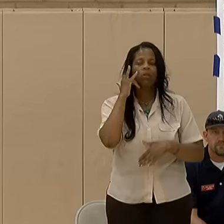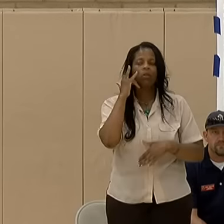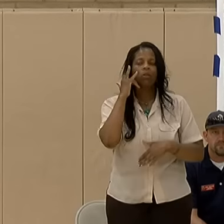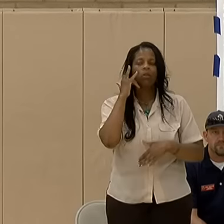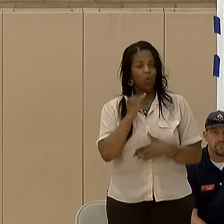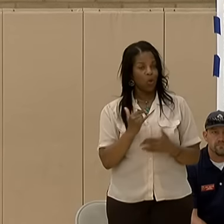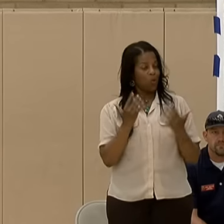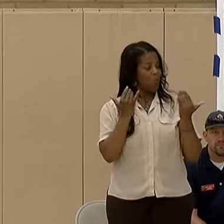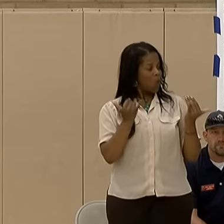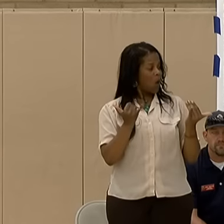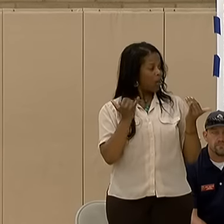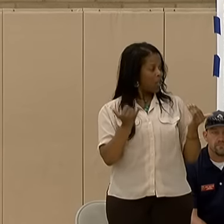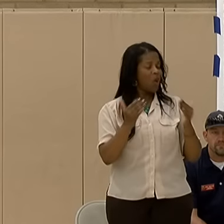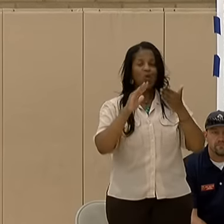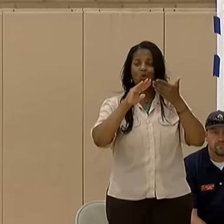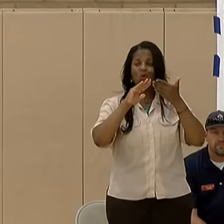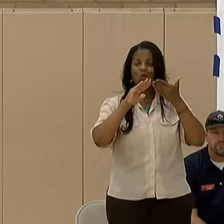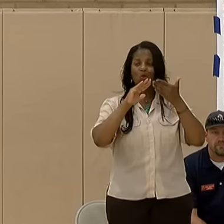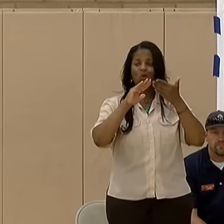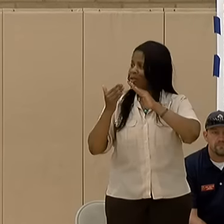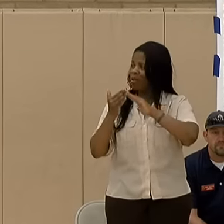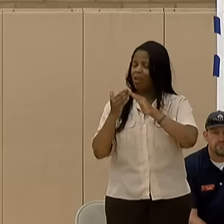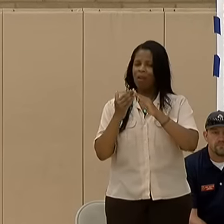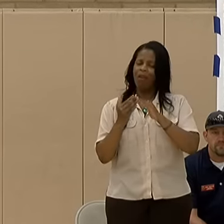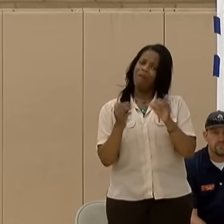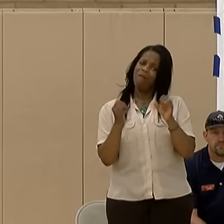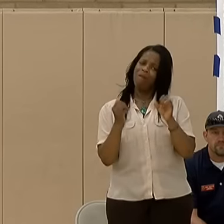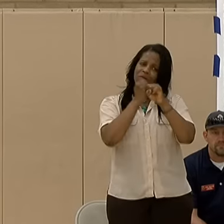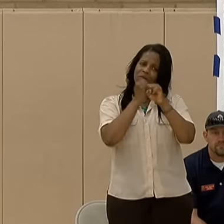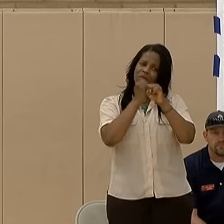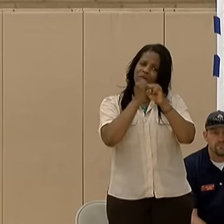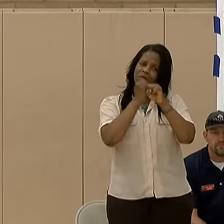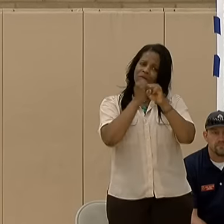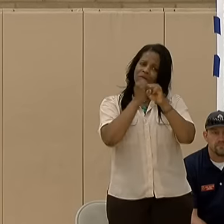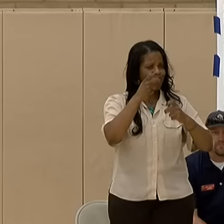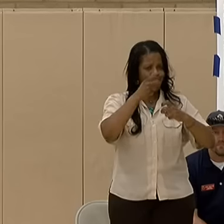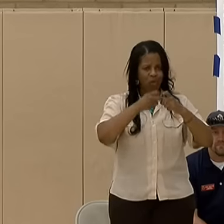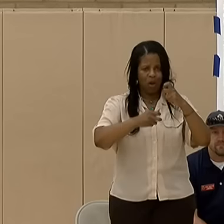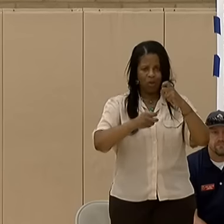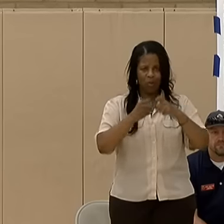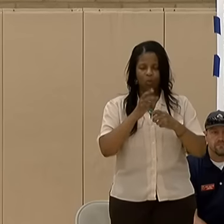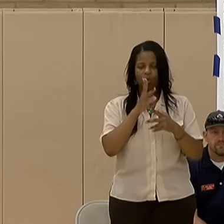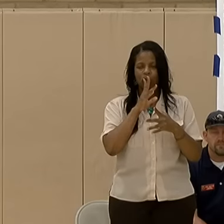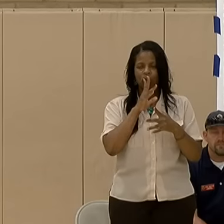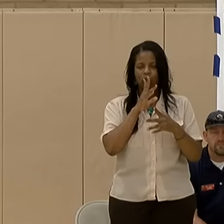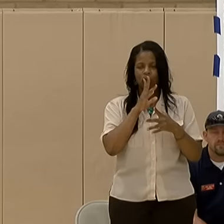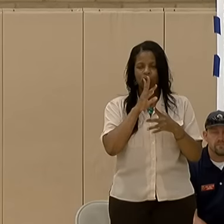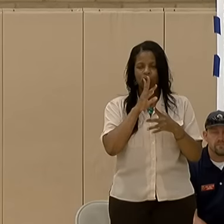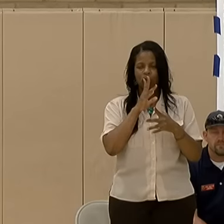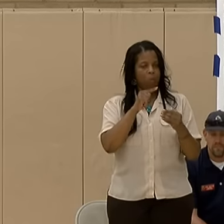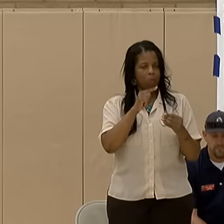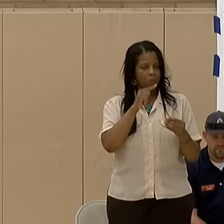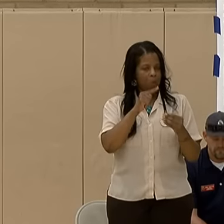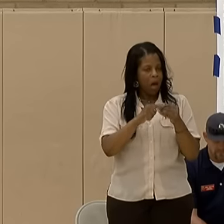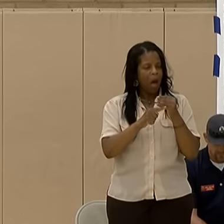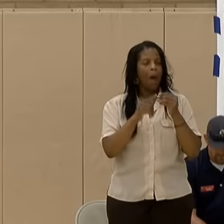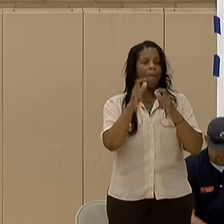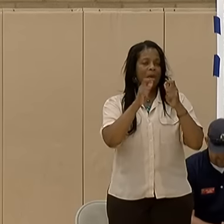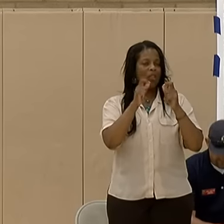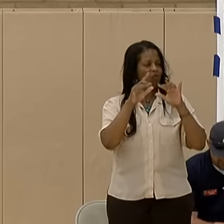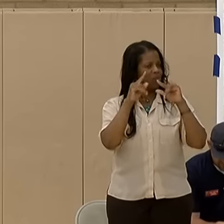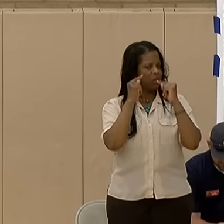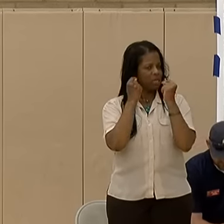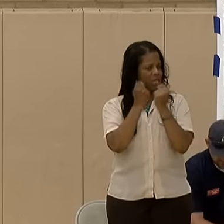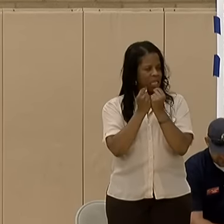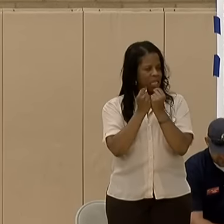our community right now fighting this problem. So we talked about an incident management team, and I